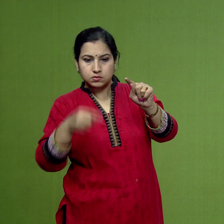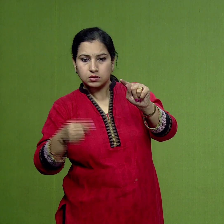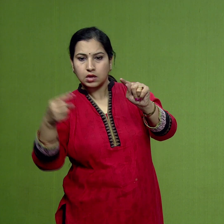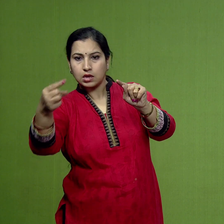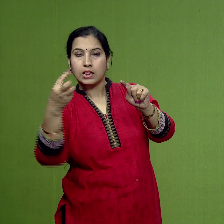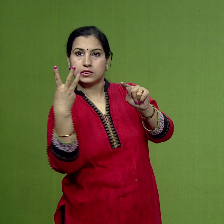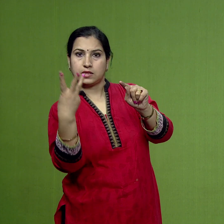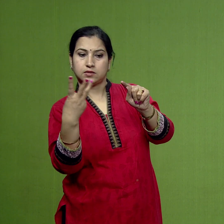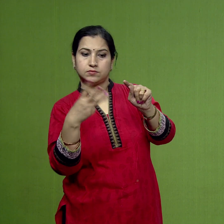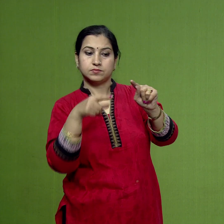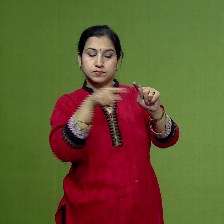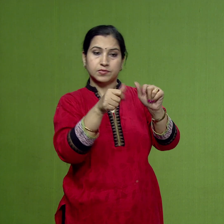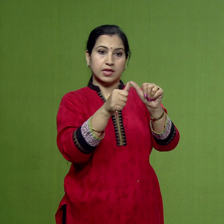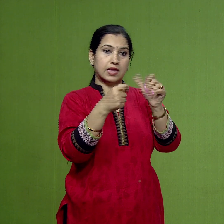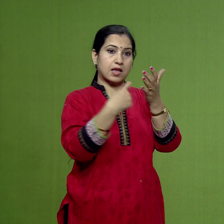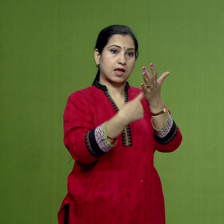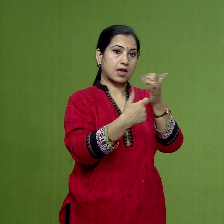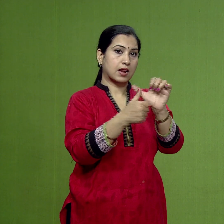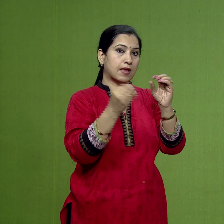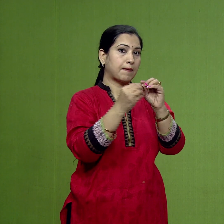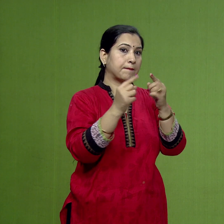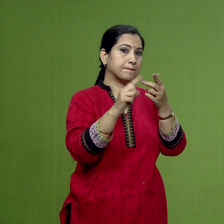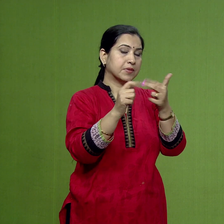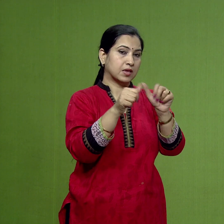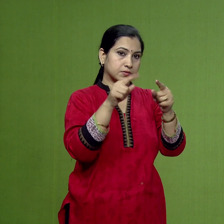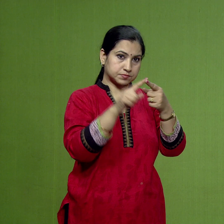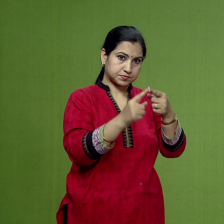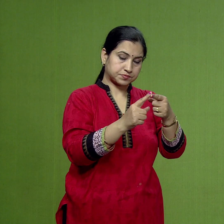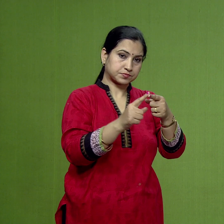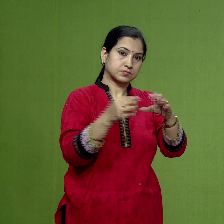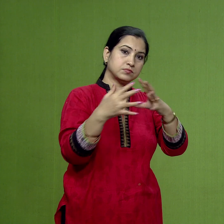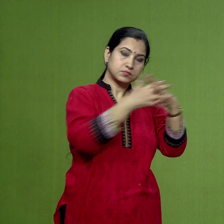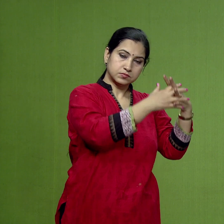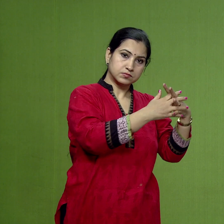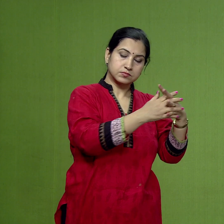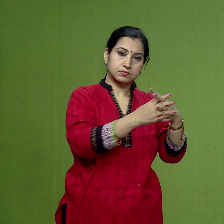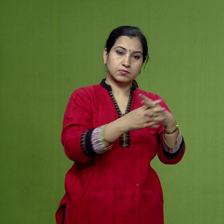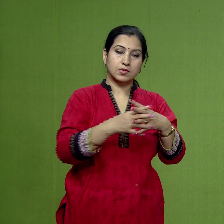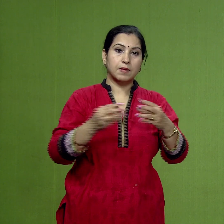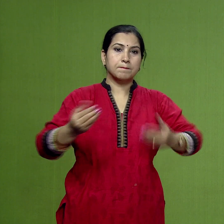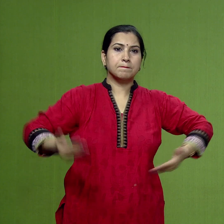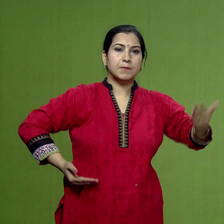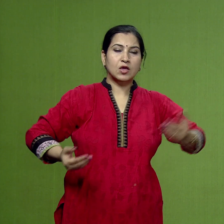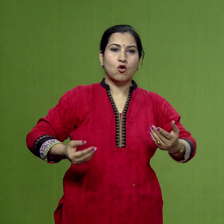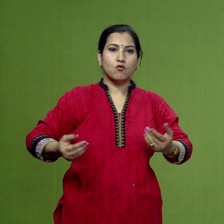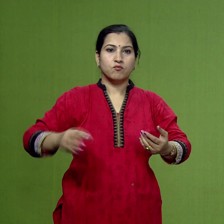sides: Arabian Sea in the west, Bay of Bengal in the east, and Indian Ocean in the